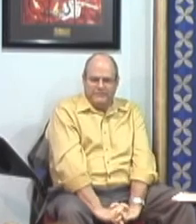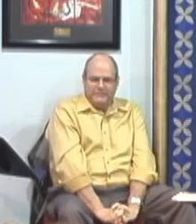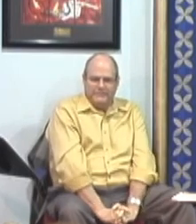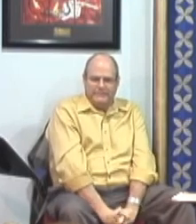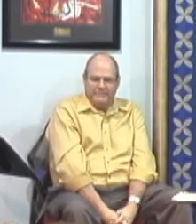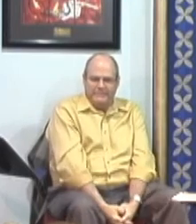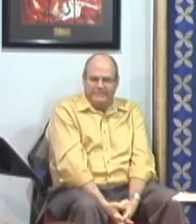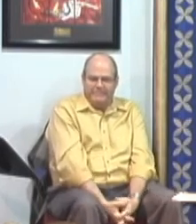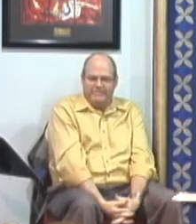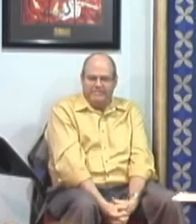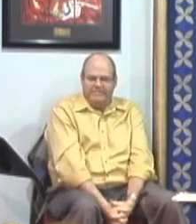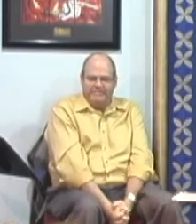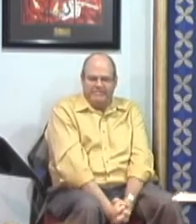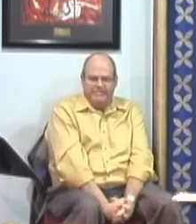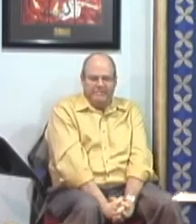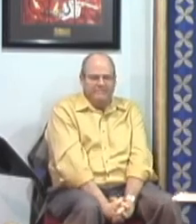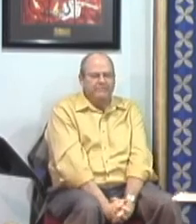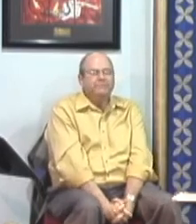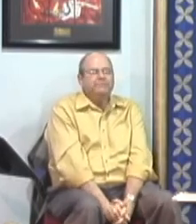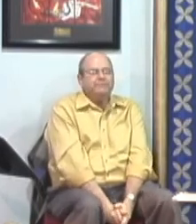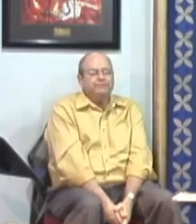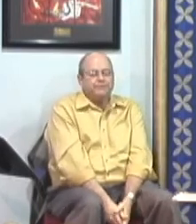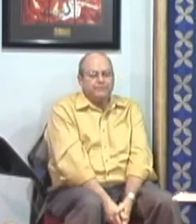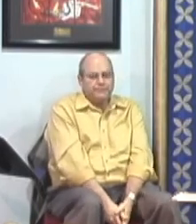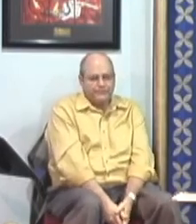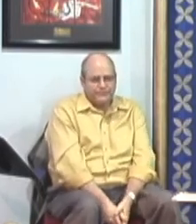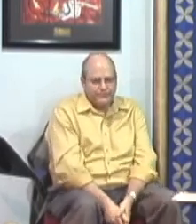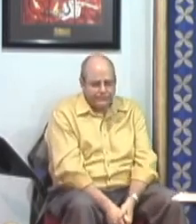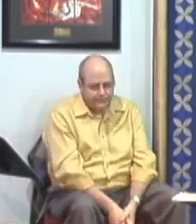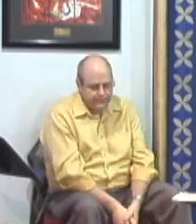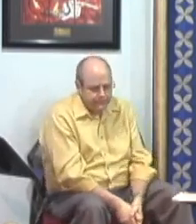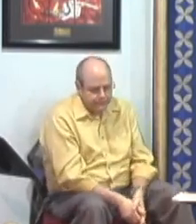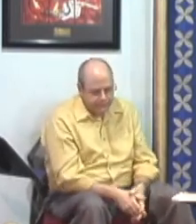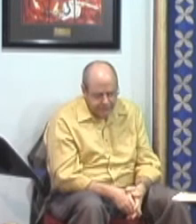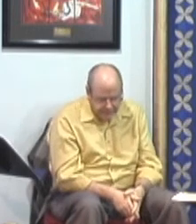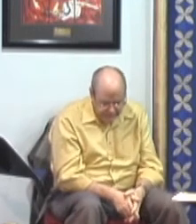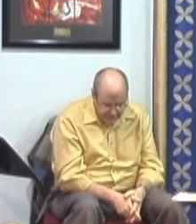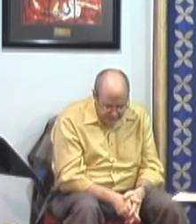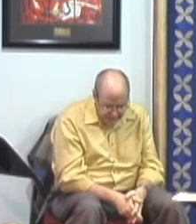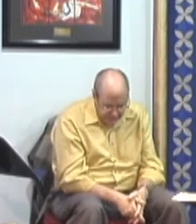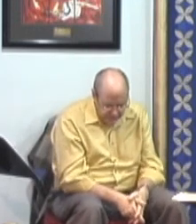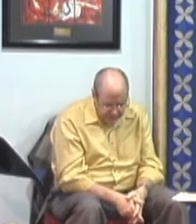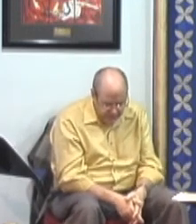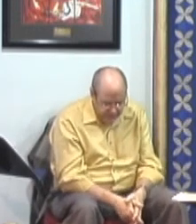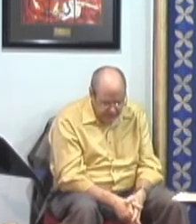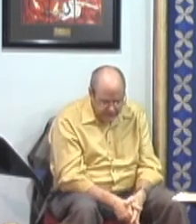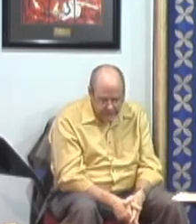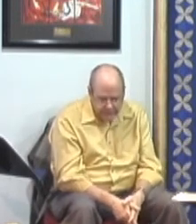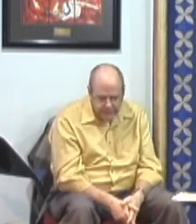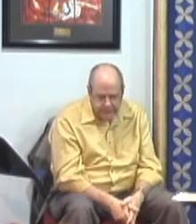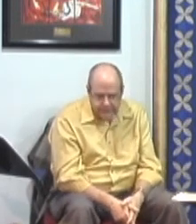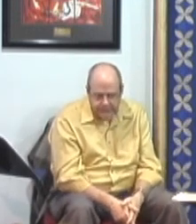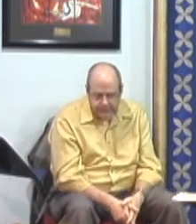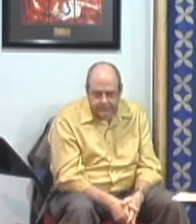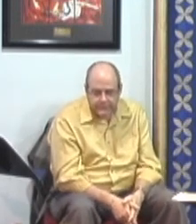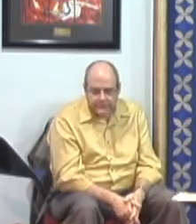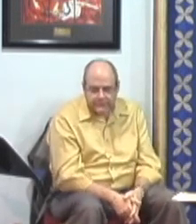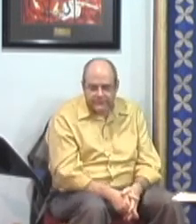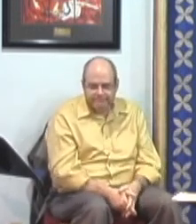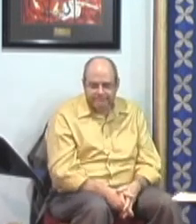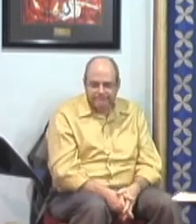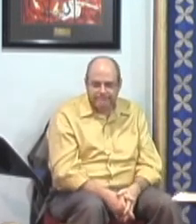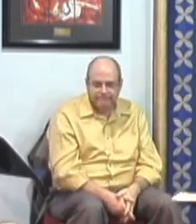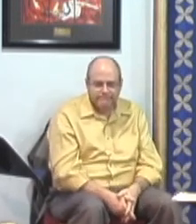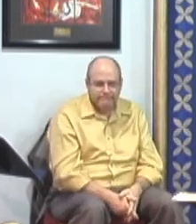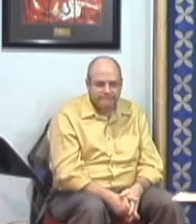your God, says, observing and obeying all his mitzvot, or commandments, which I am giving you today, Adonai, your God, will raise you high